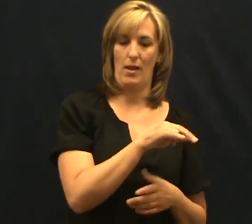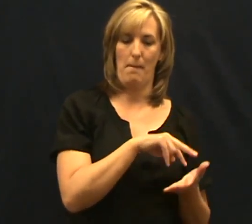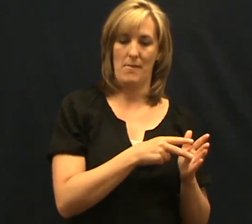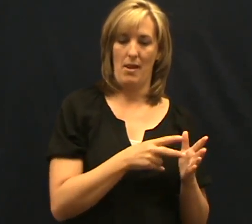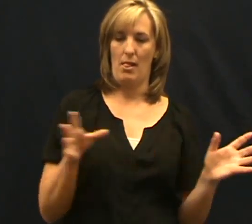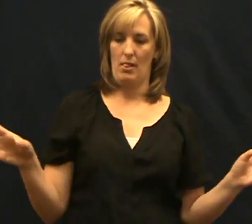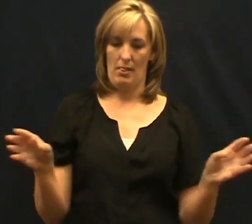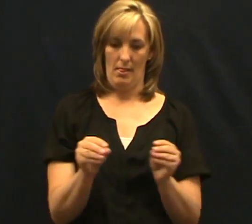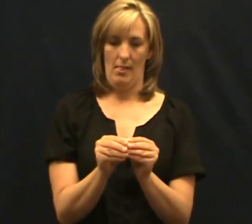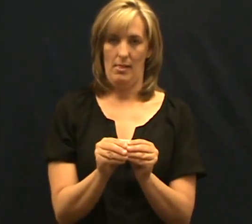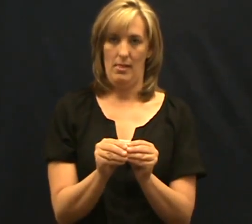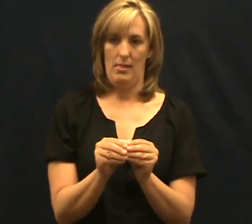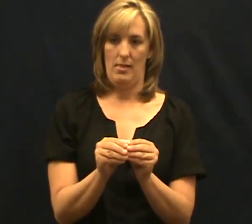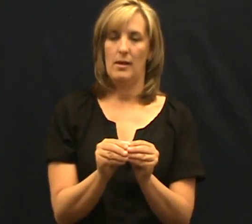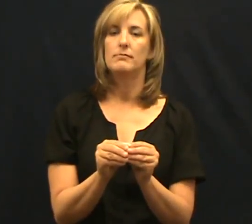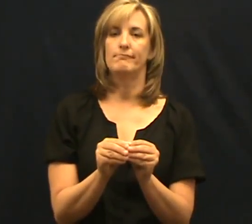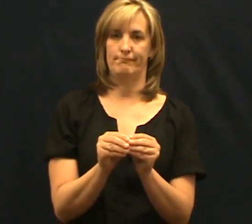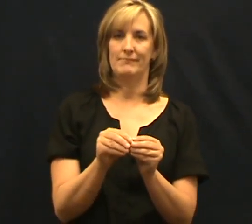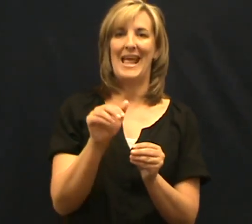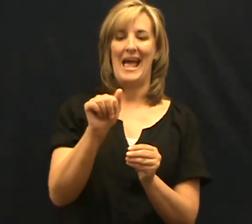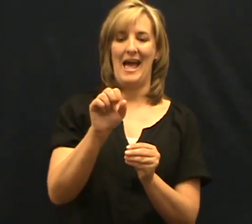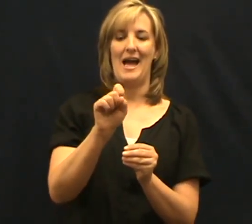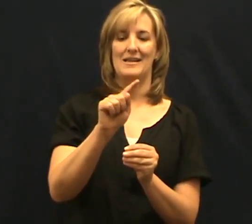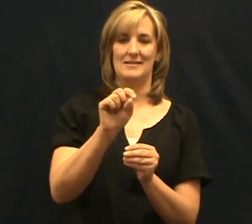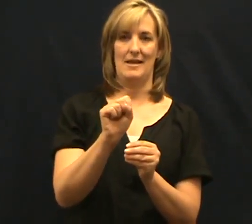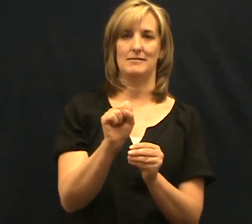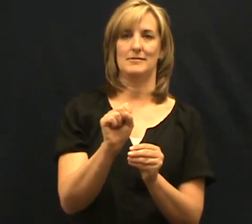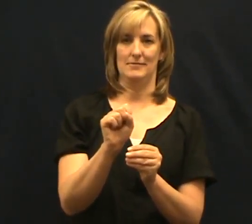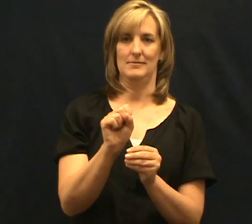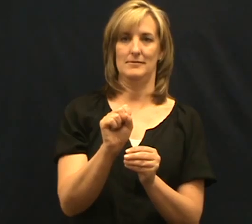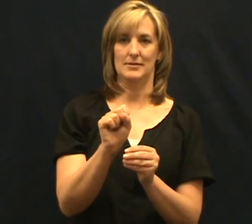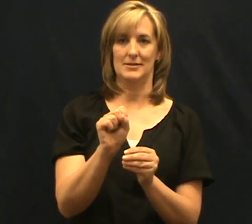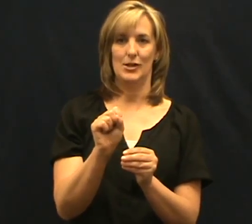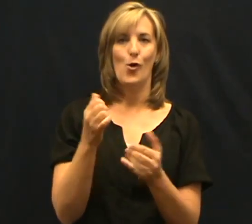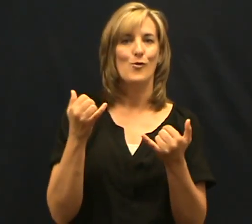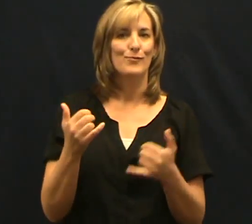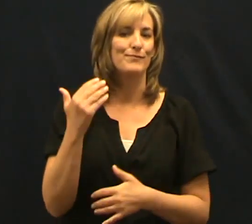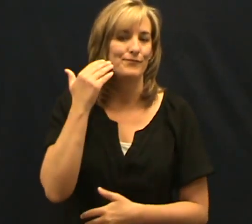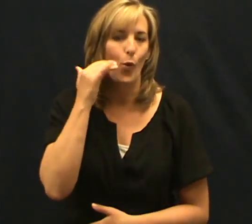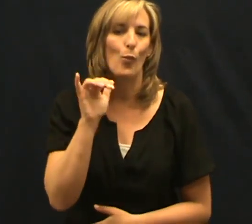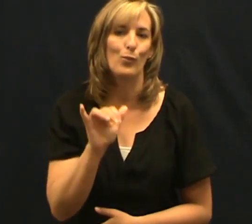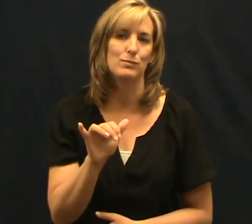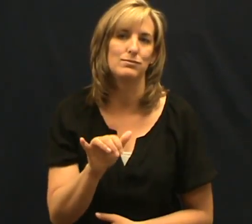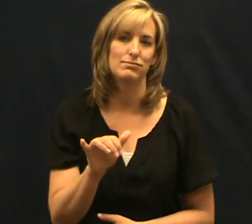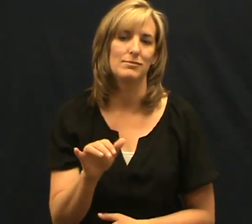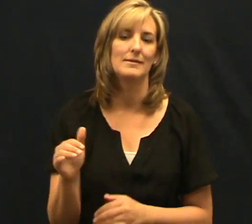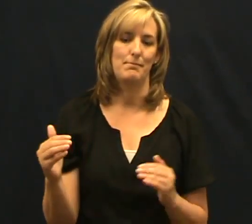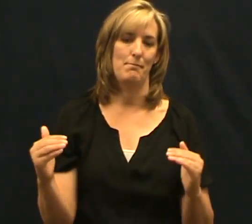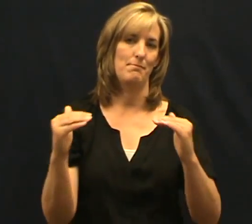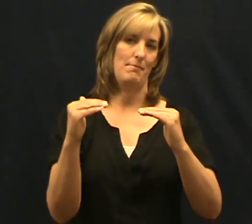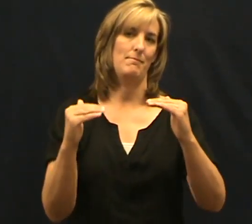$72,670, which is the same amount of our assets. So at least we know that our statement is balanced.